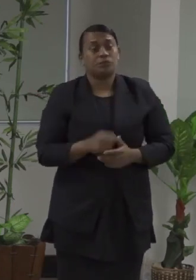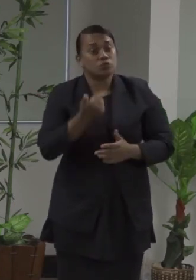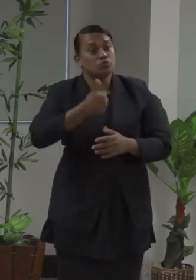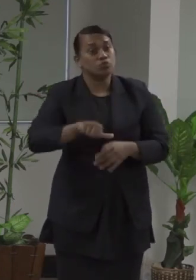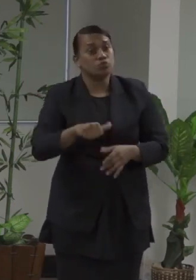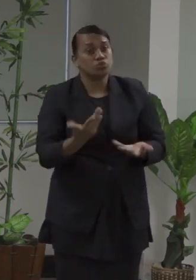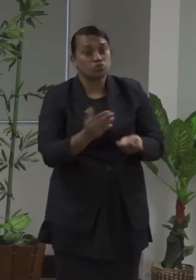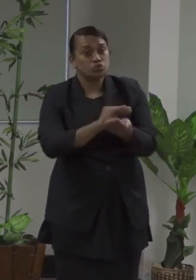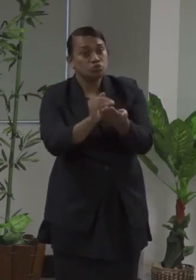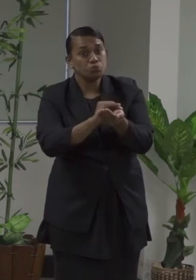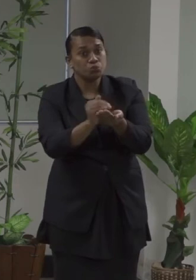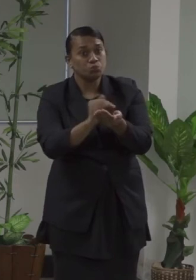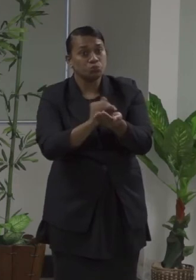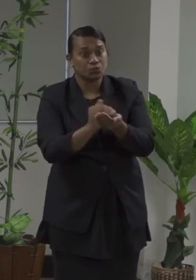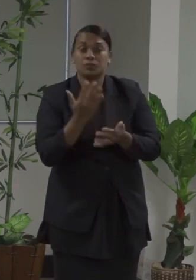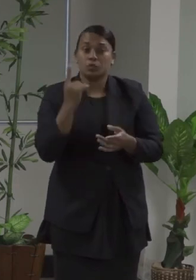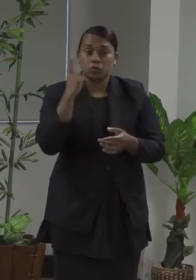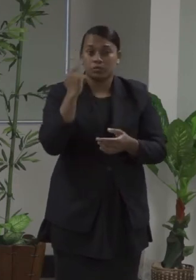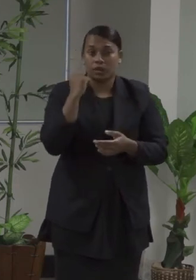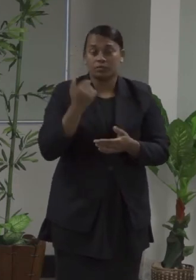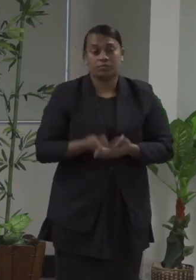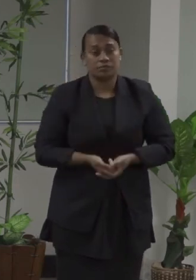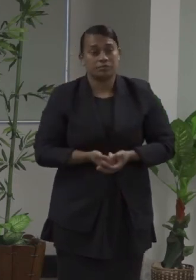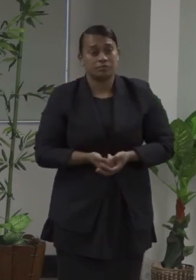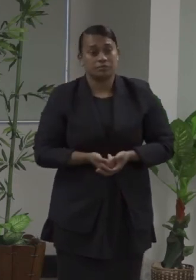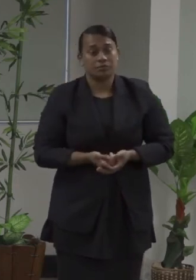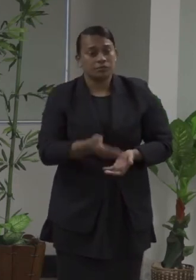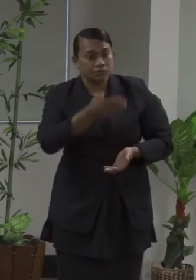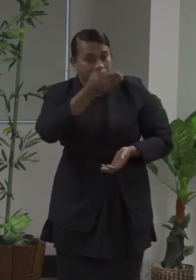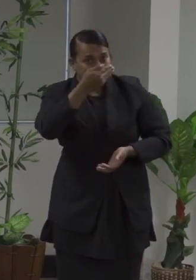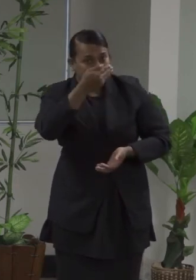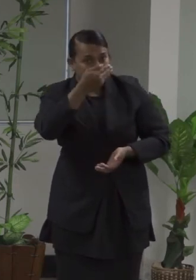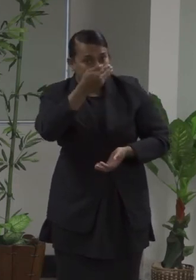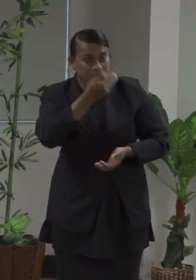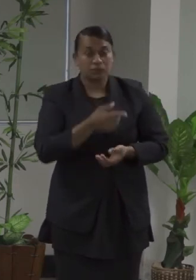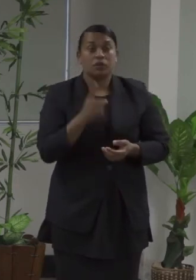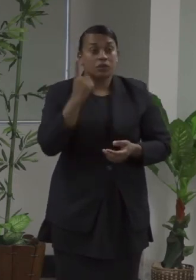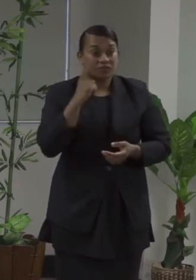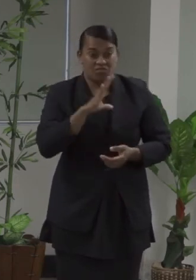water. Cover your nose and mouth when you cough or sneeze